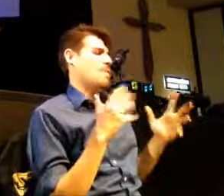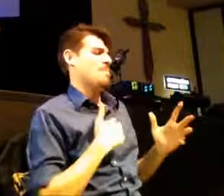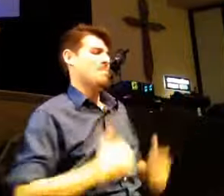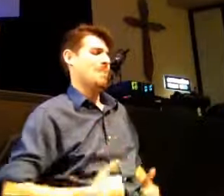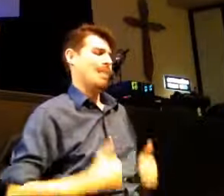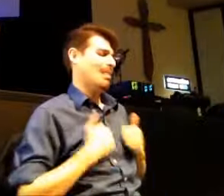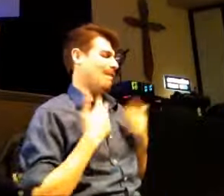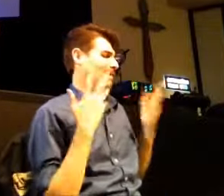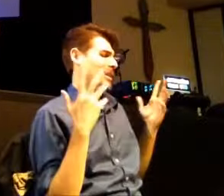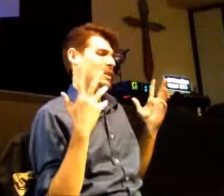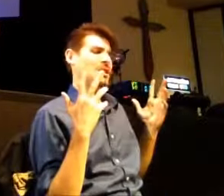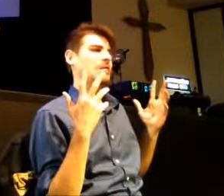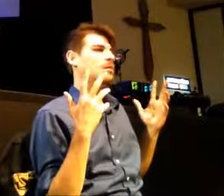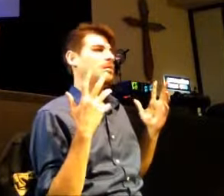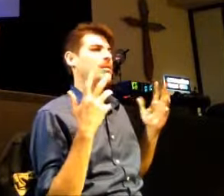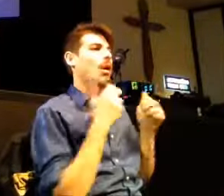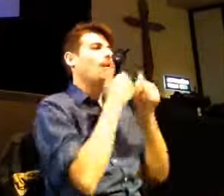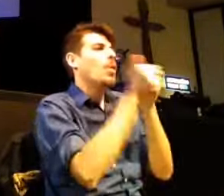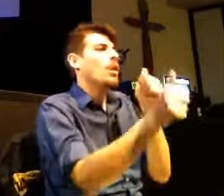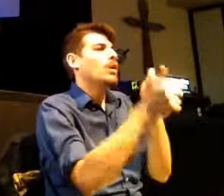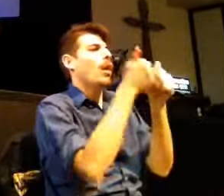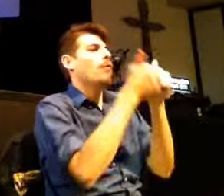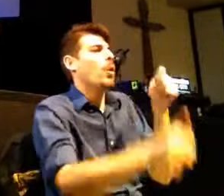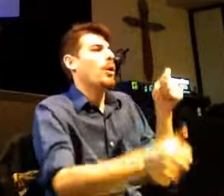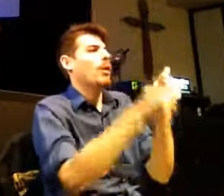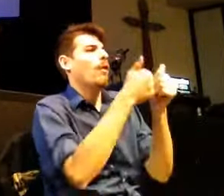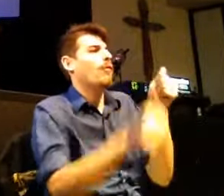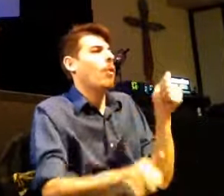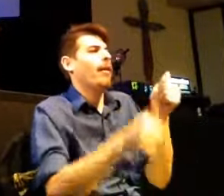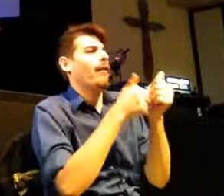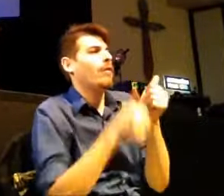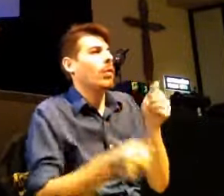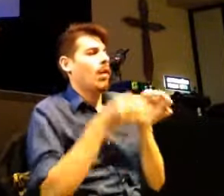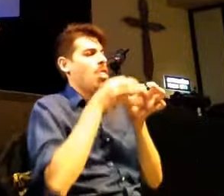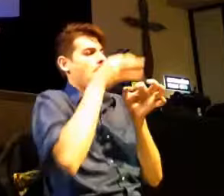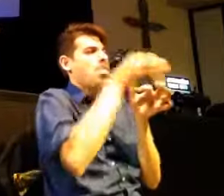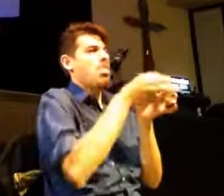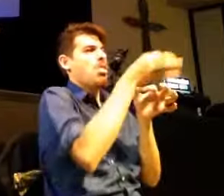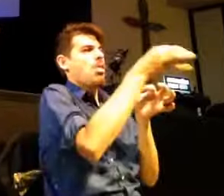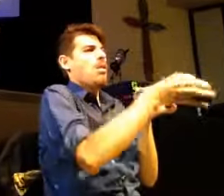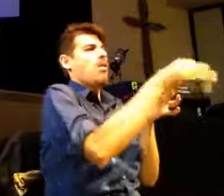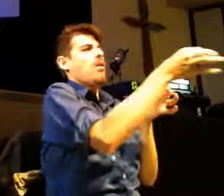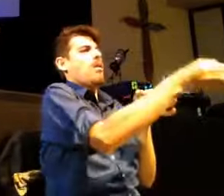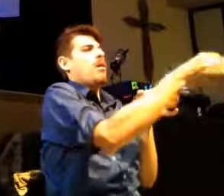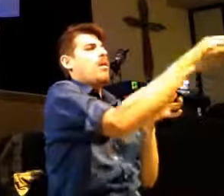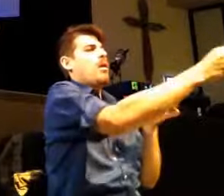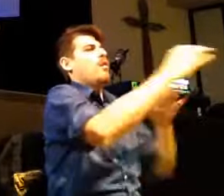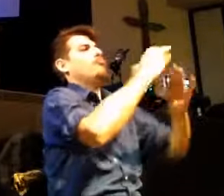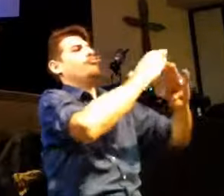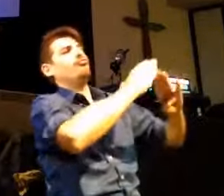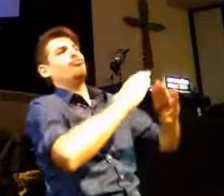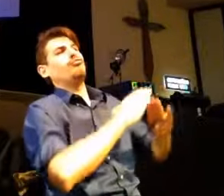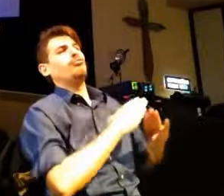the person who avoids and avoids and avoids because of the anxiety and the fears that all well up